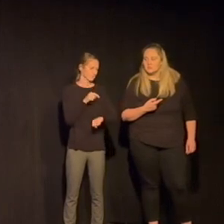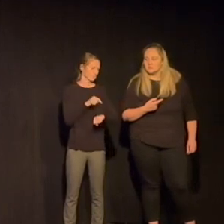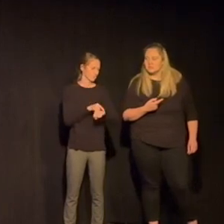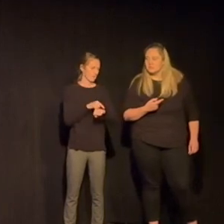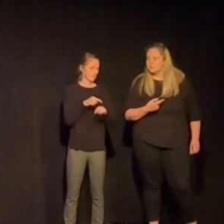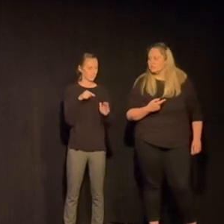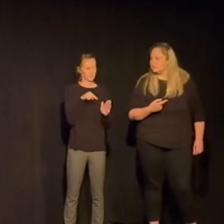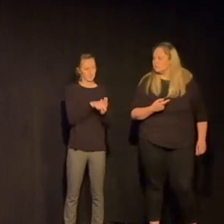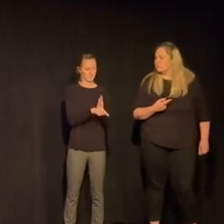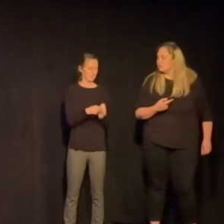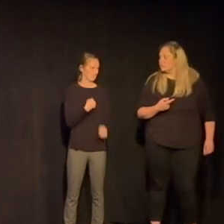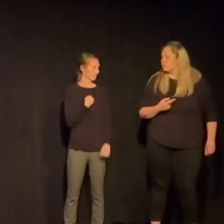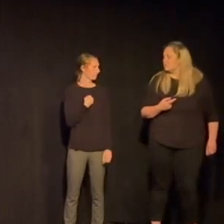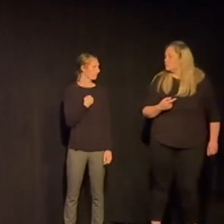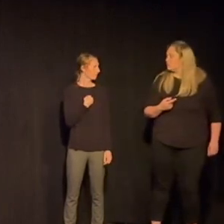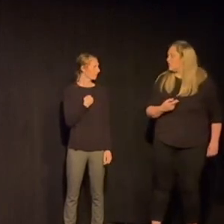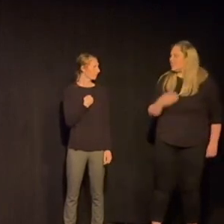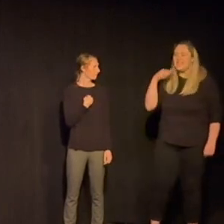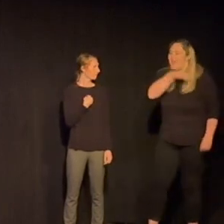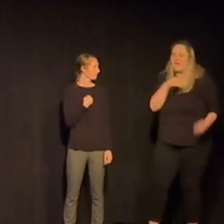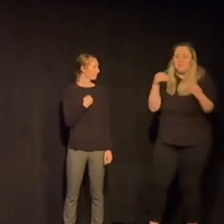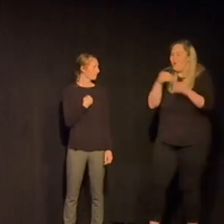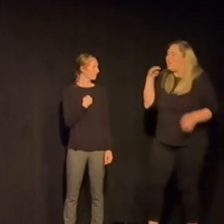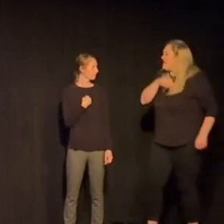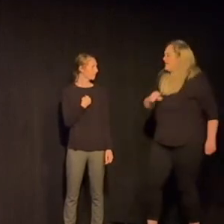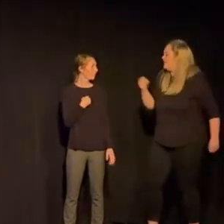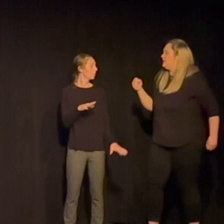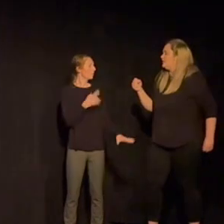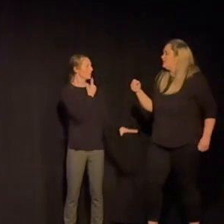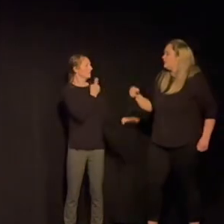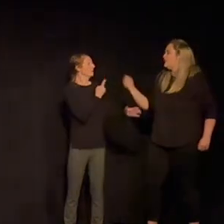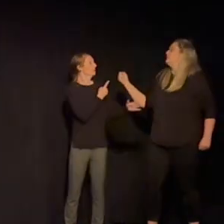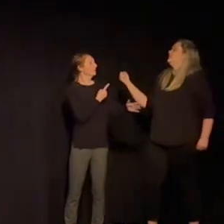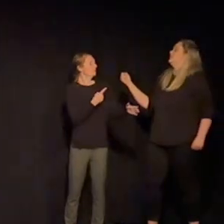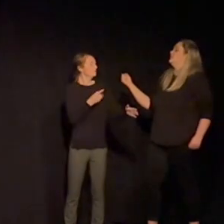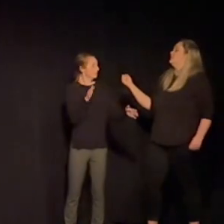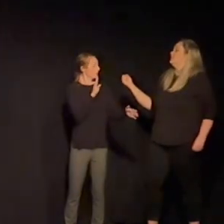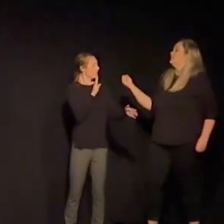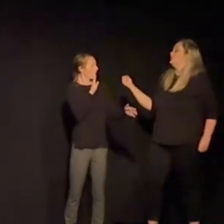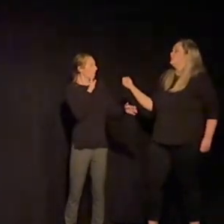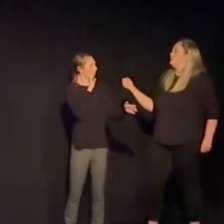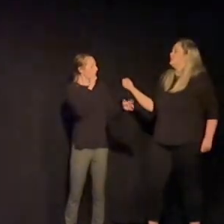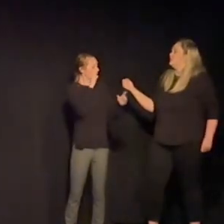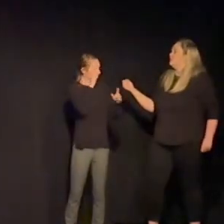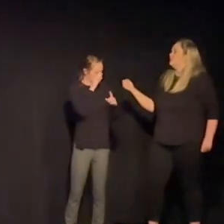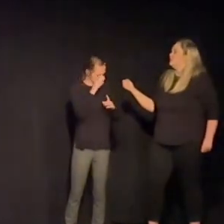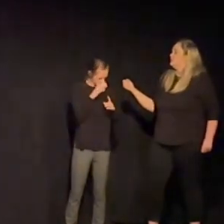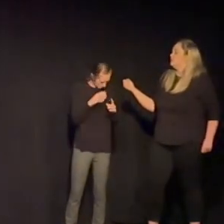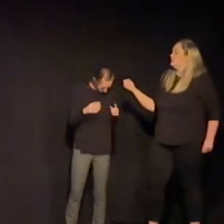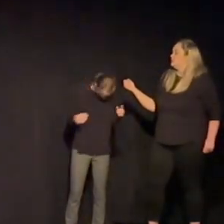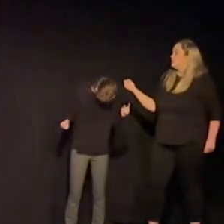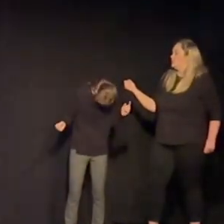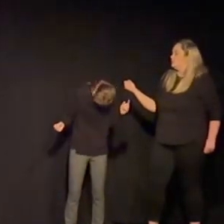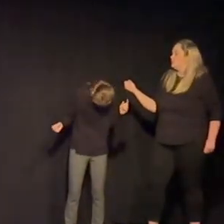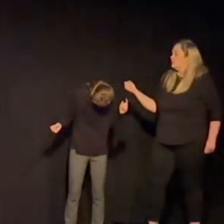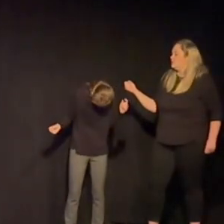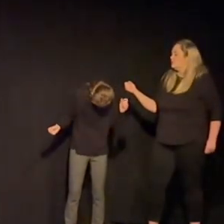Lies. And more lies! He says, hello, princess.